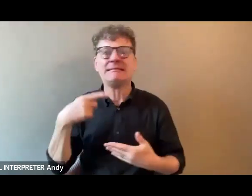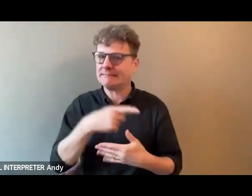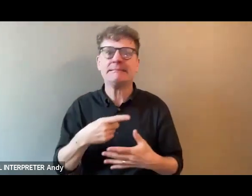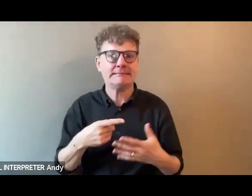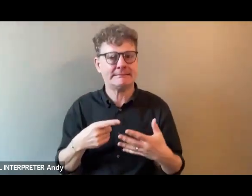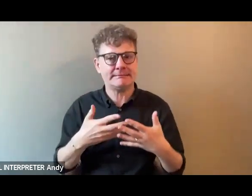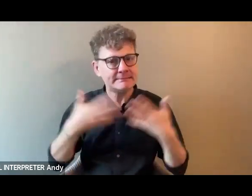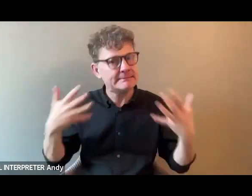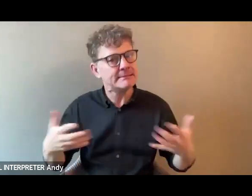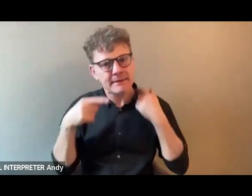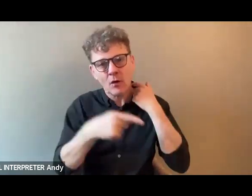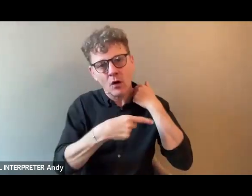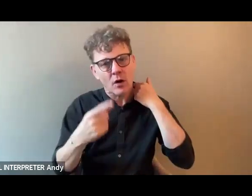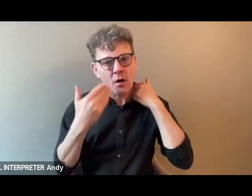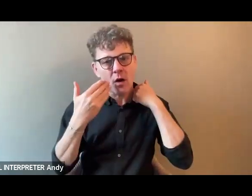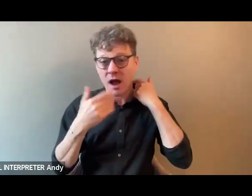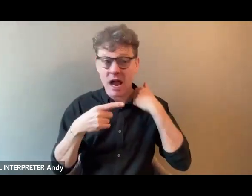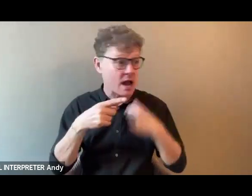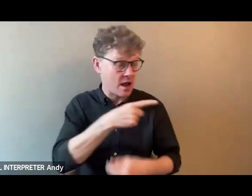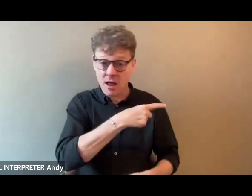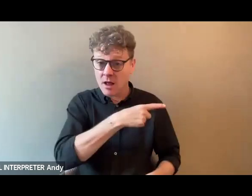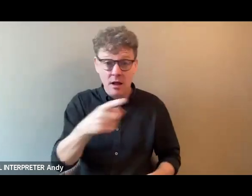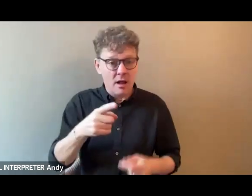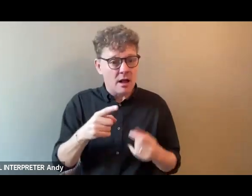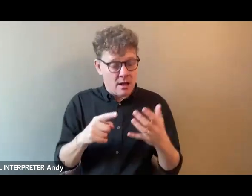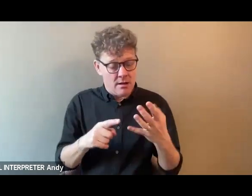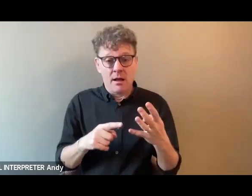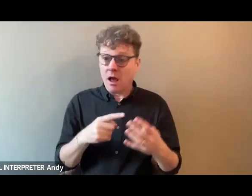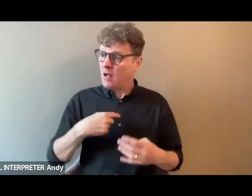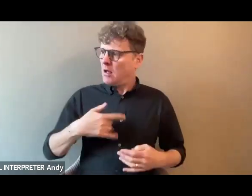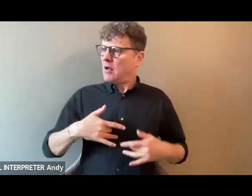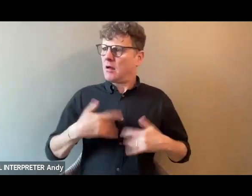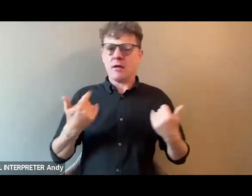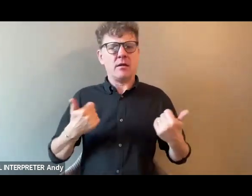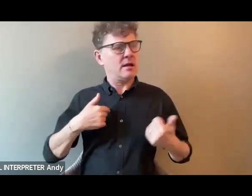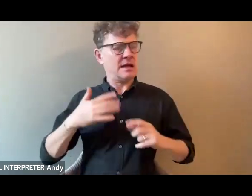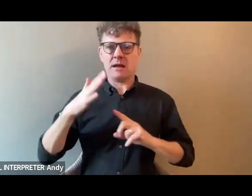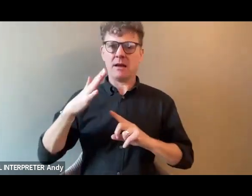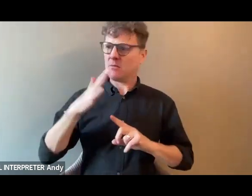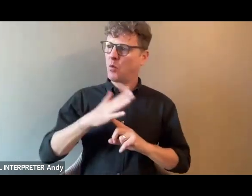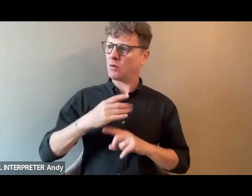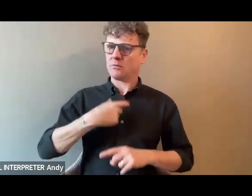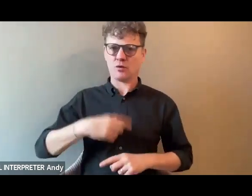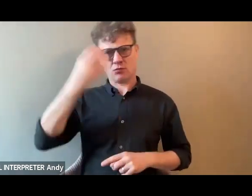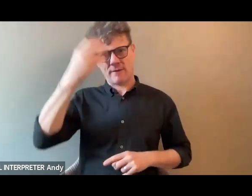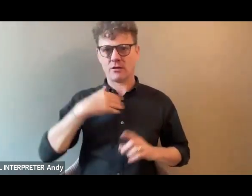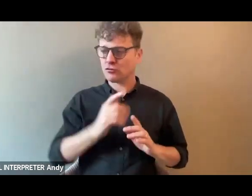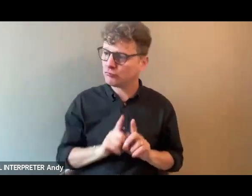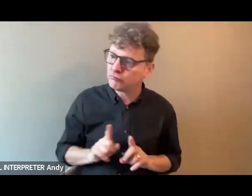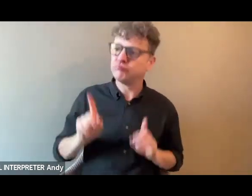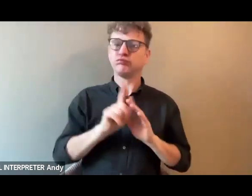And even though these are very important, they feel like institutions are not, they